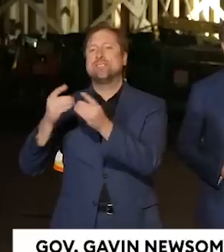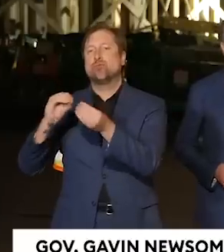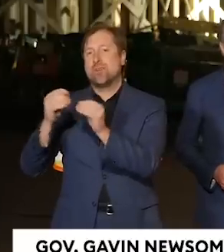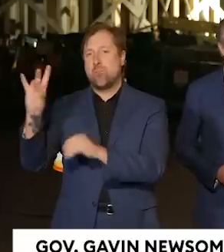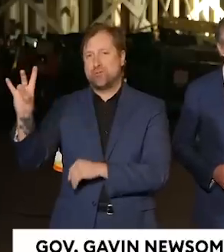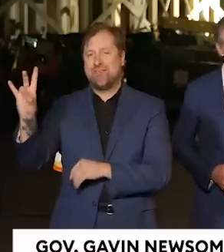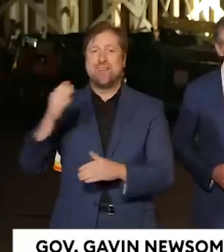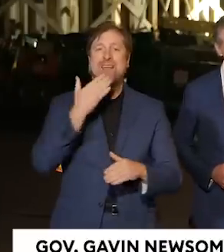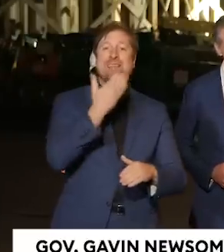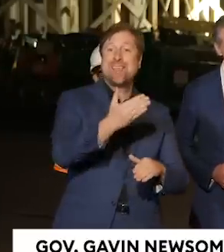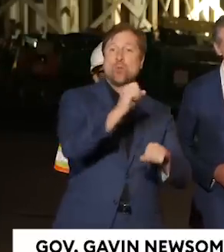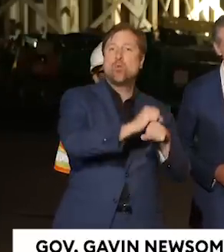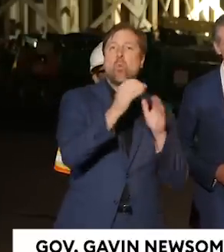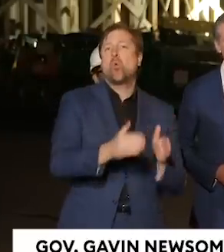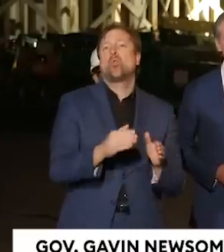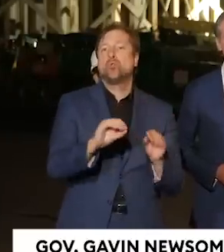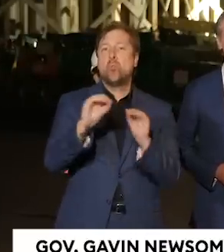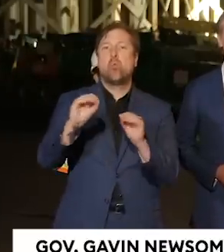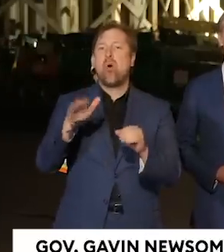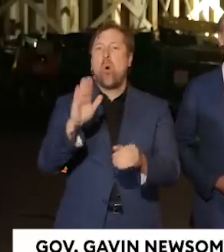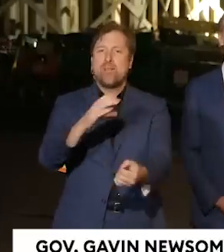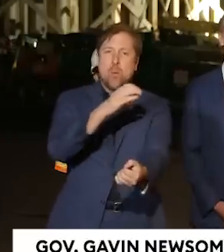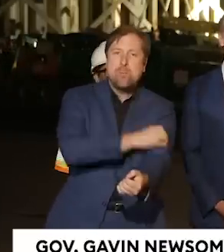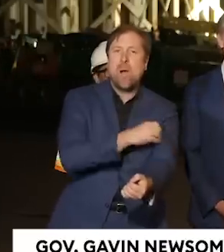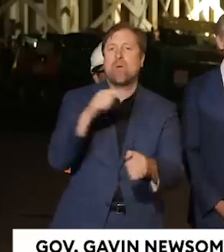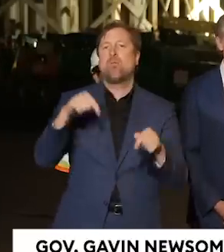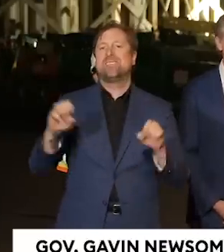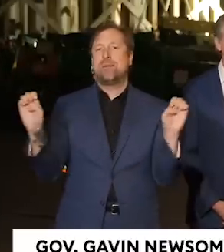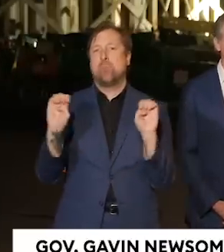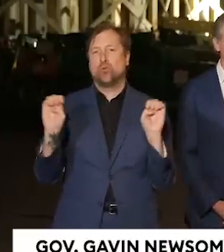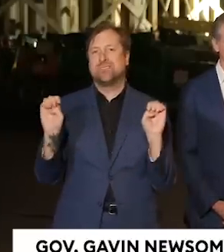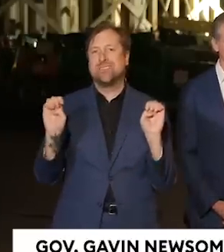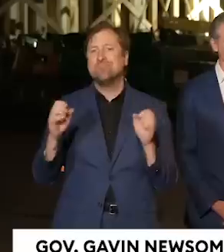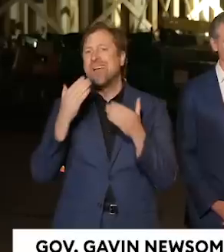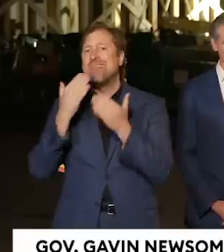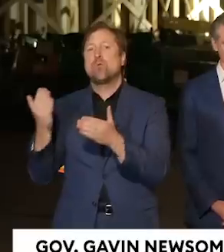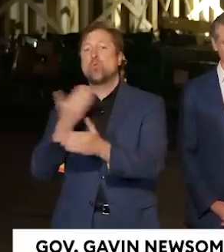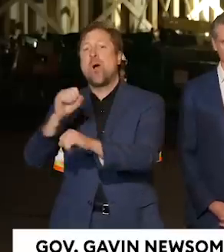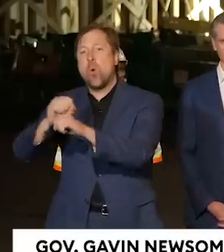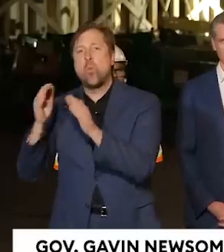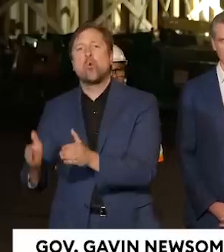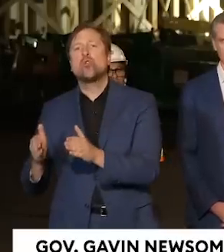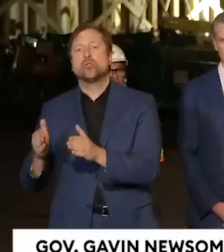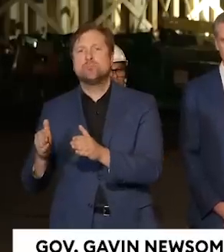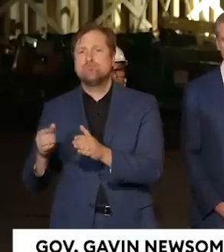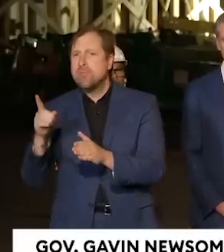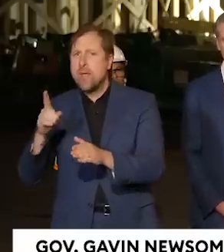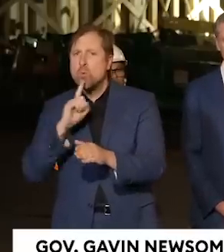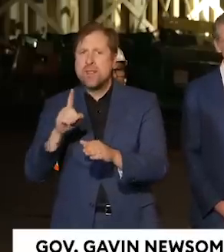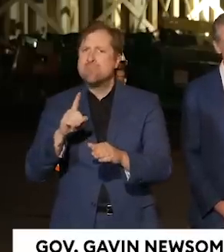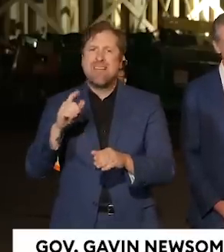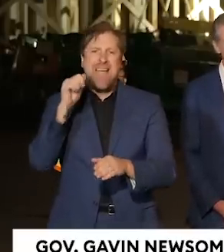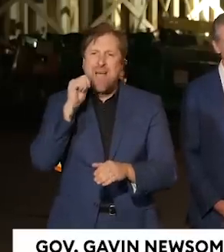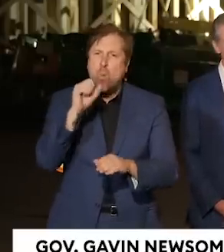los trabajadores que pusieron todo su esfuerzo atrás de esta emergencia. Nuestros trabajadores están reportando día